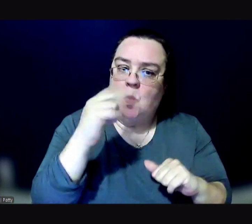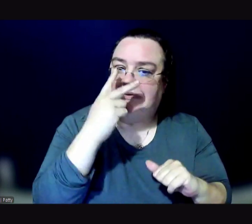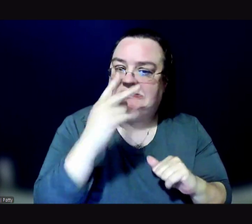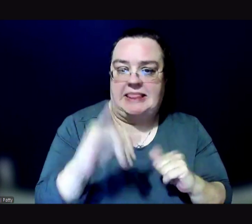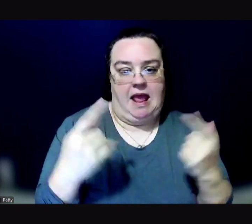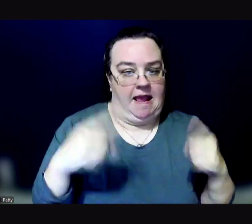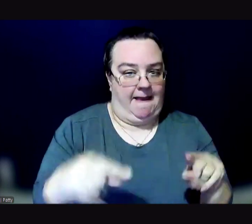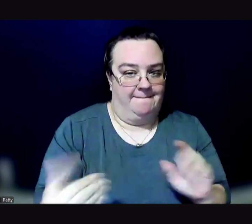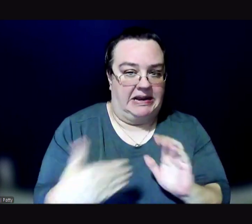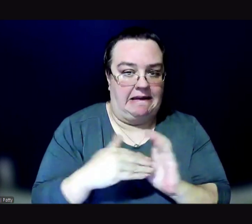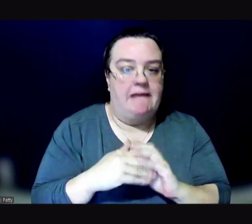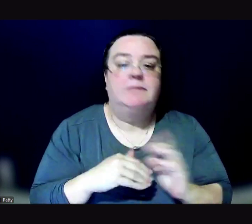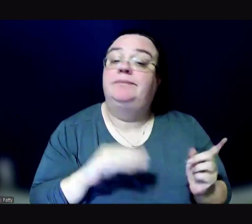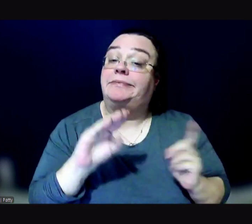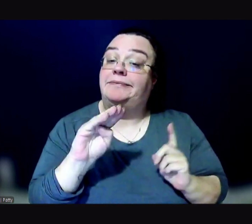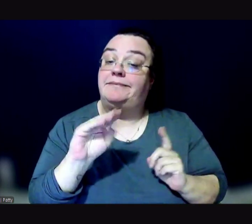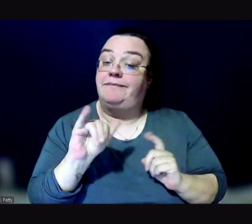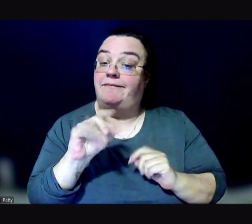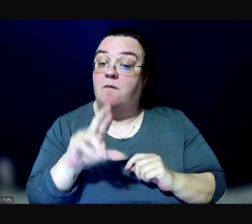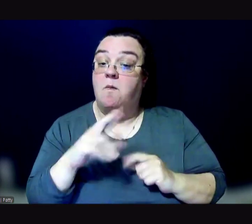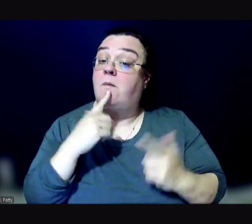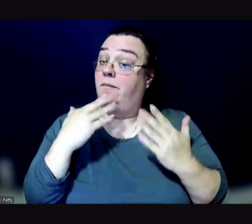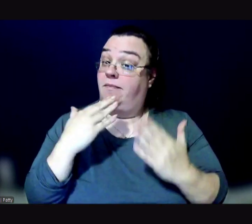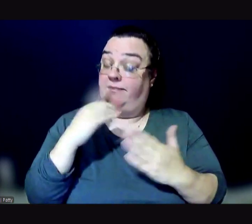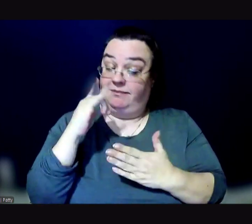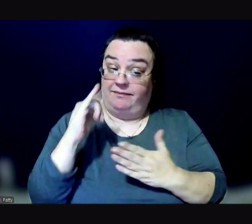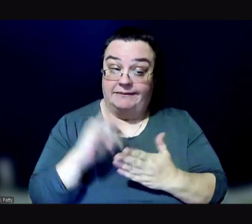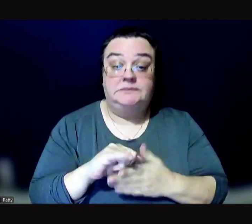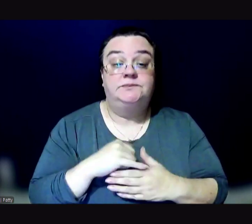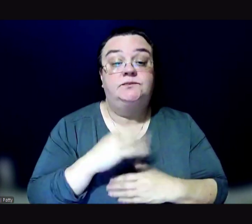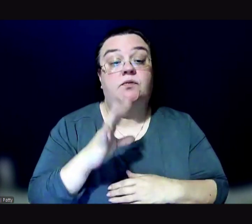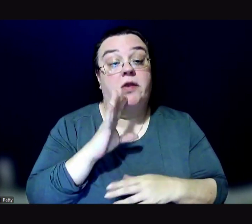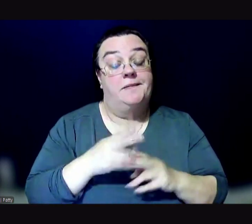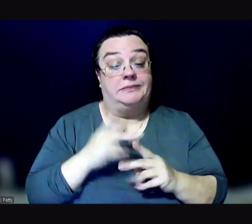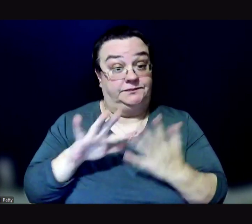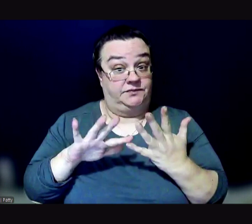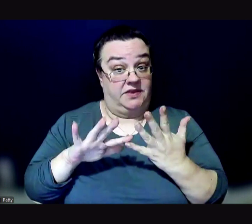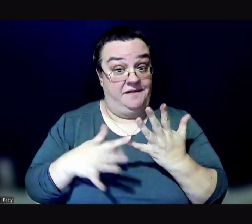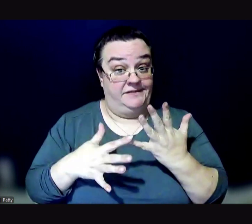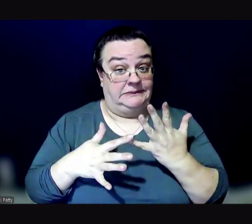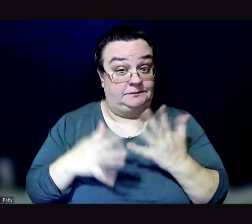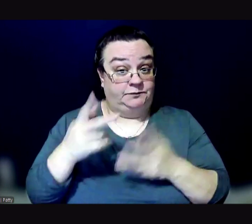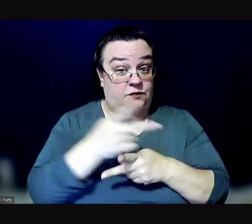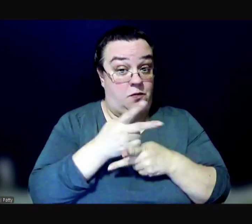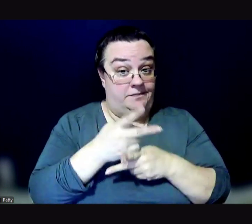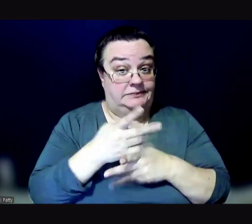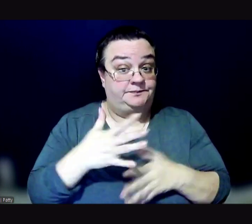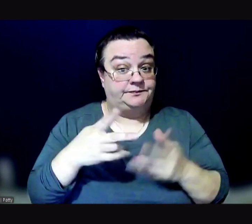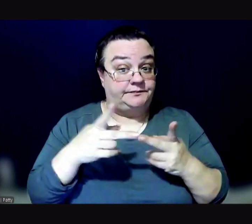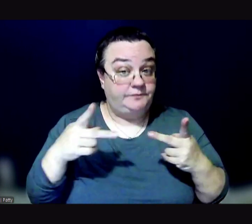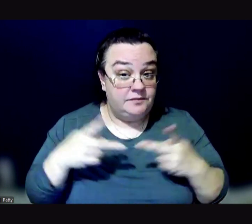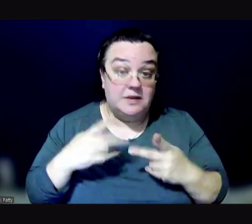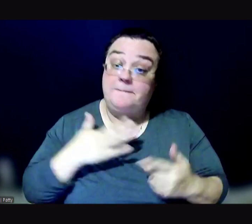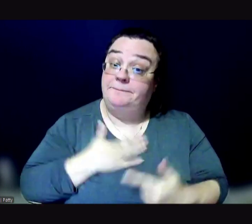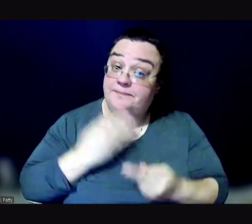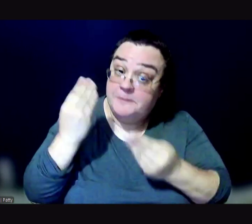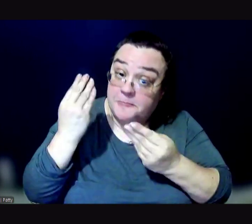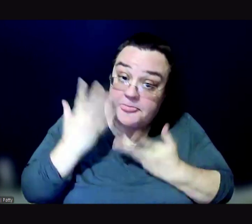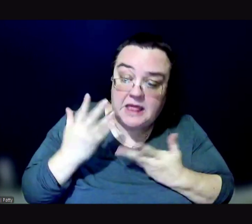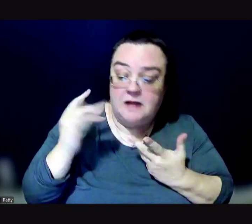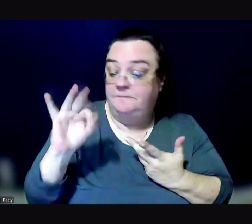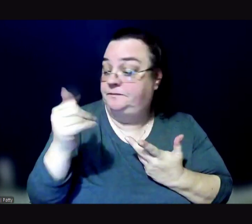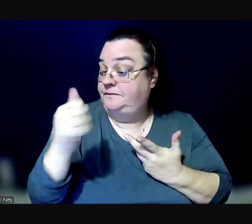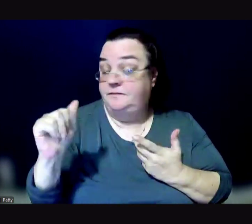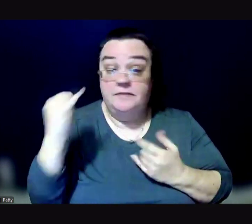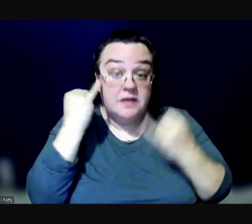Thank you for that. I will just say on the 5th supervisor seat, please let me know if you have ideas,